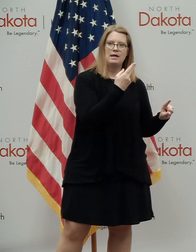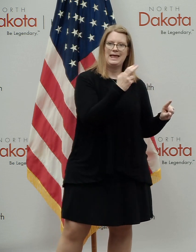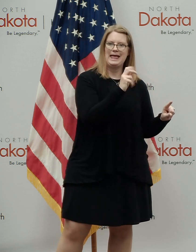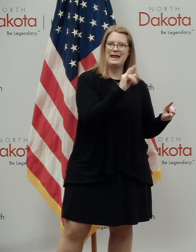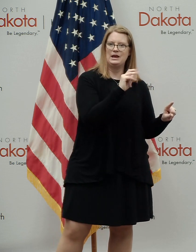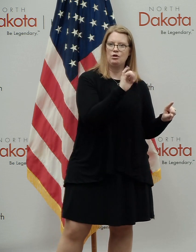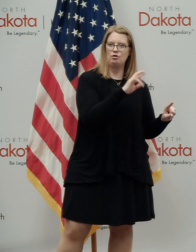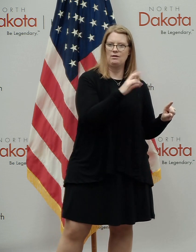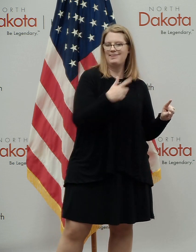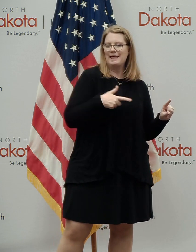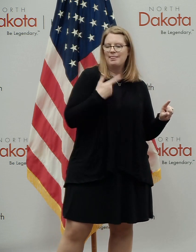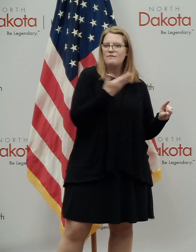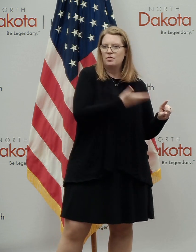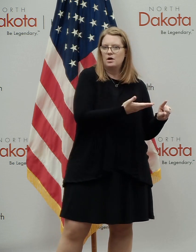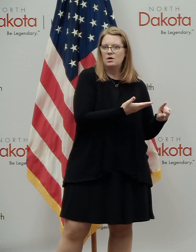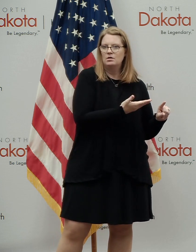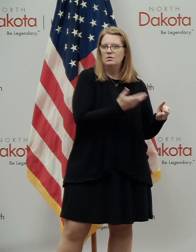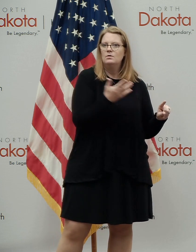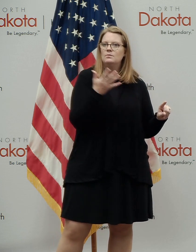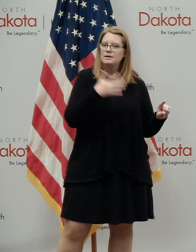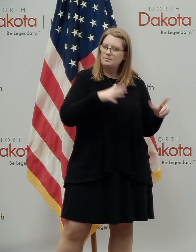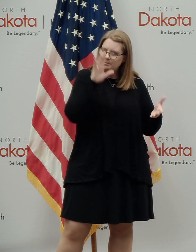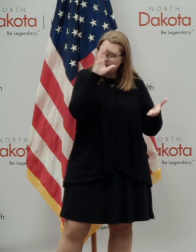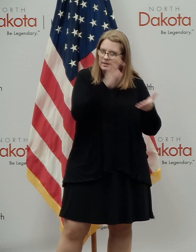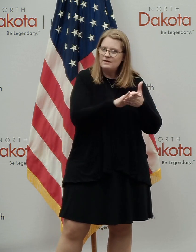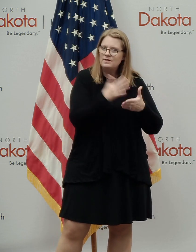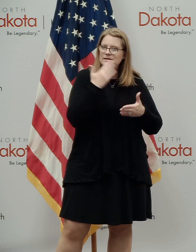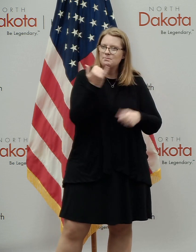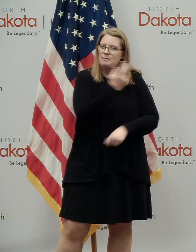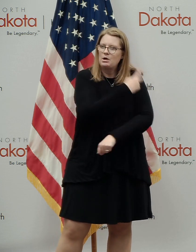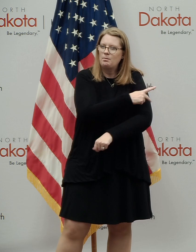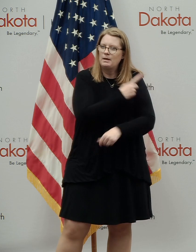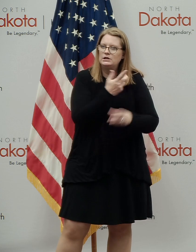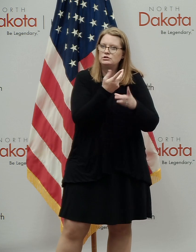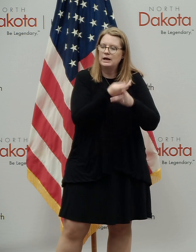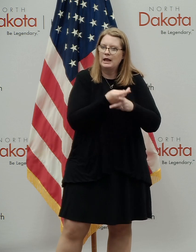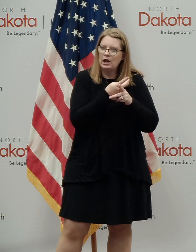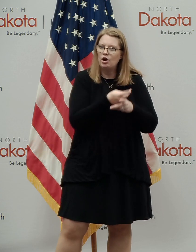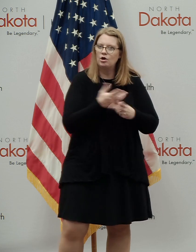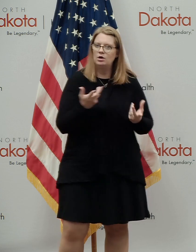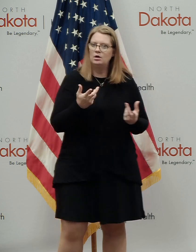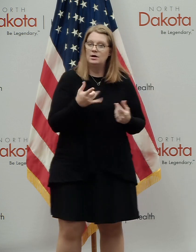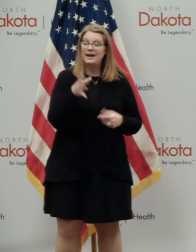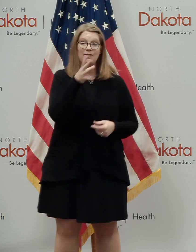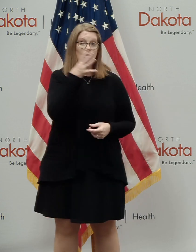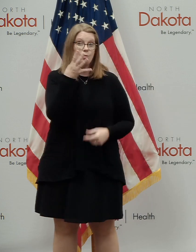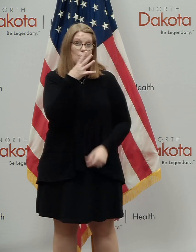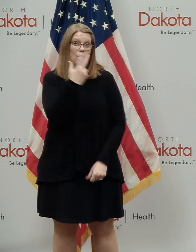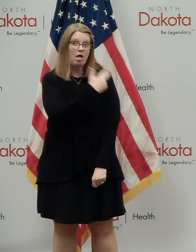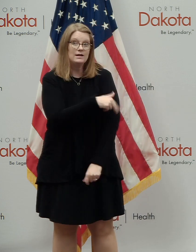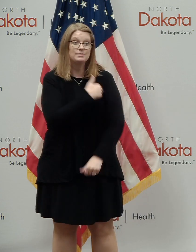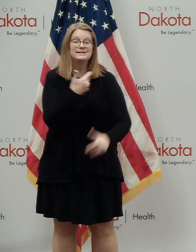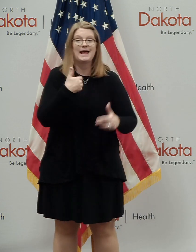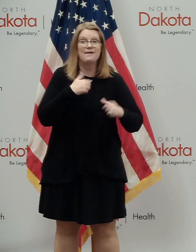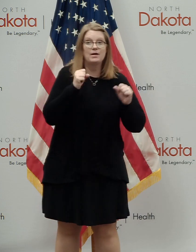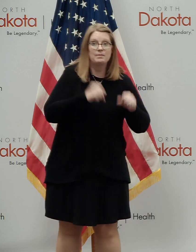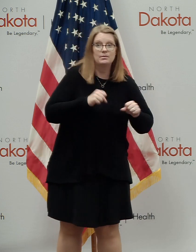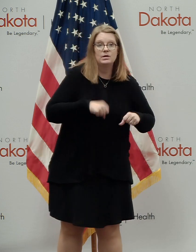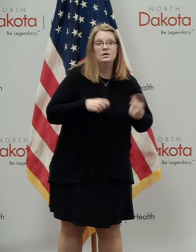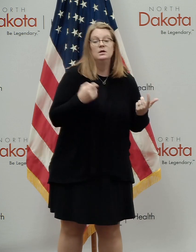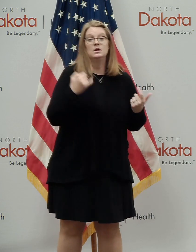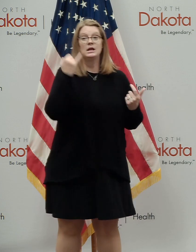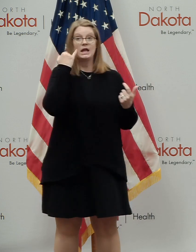to home. We believe that that's better patient care. And we believe in our rural hospitals, and as long as we have an